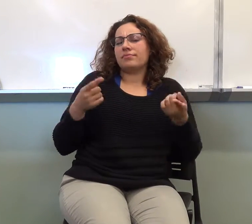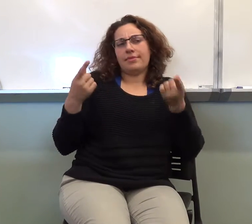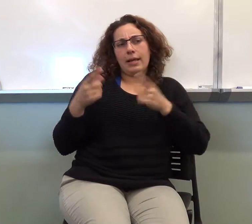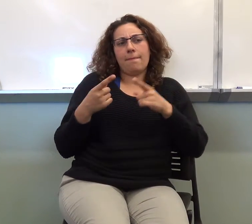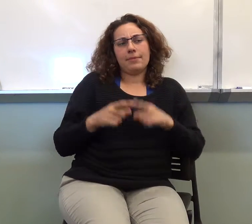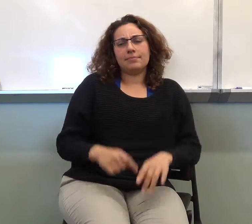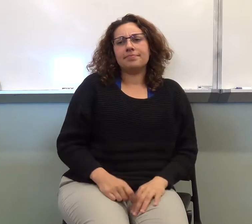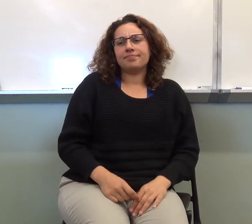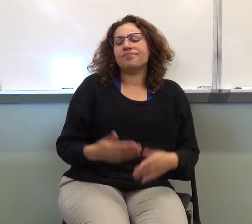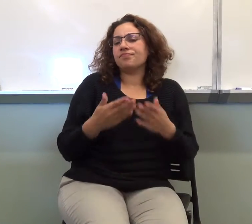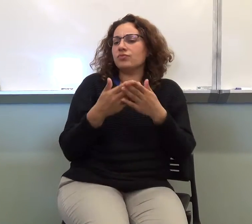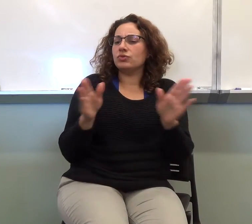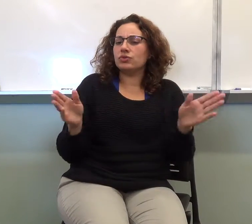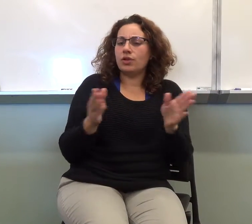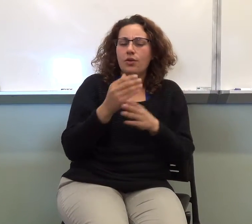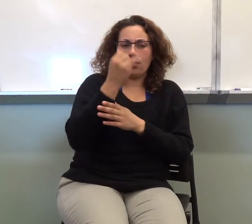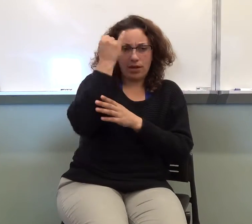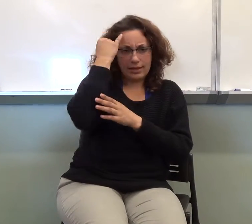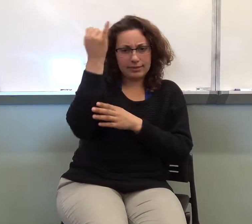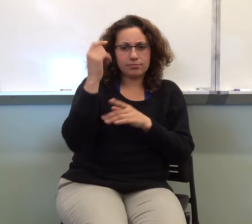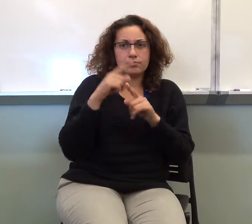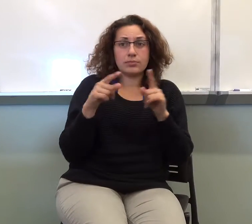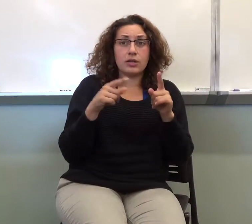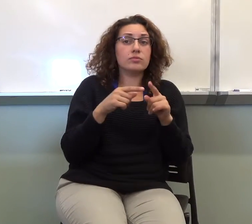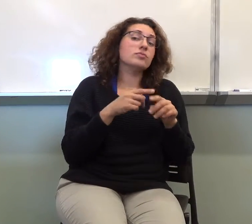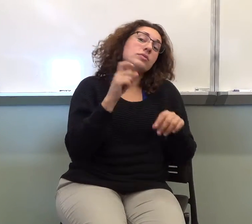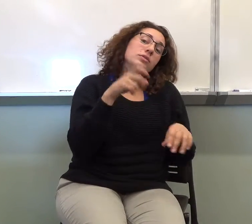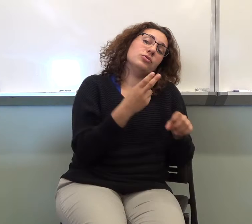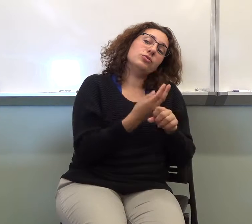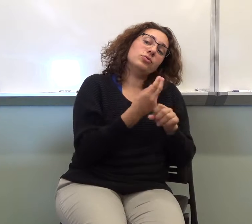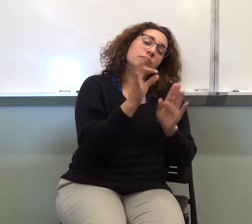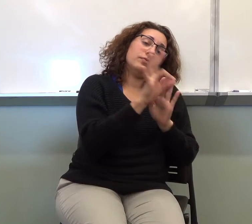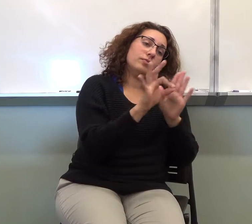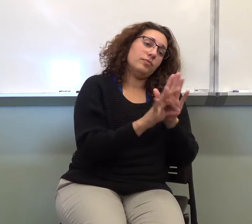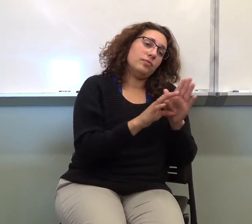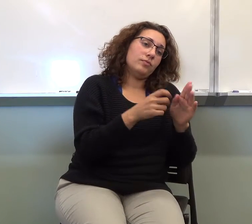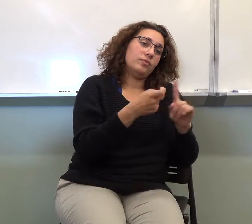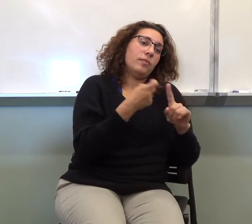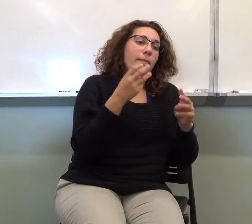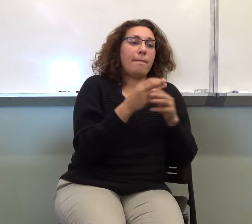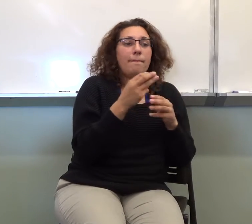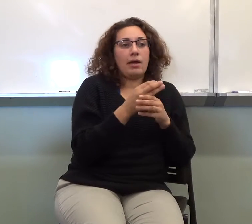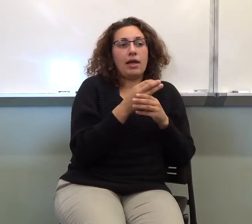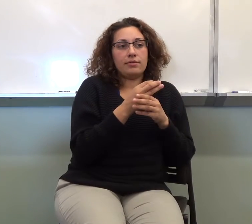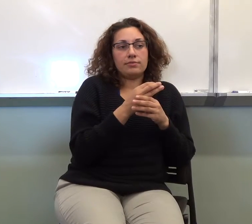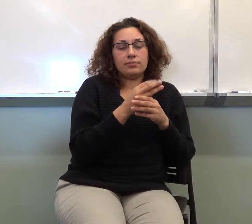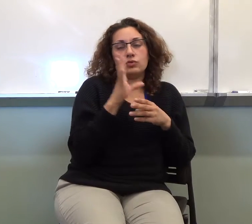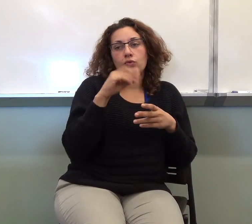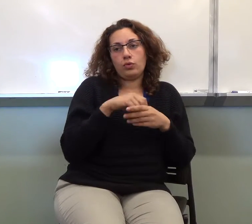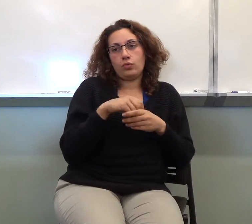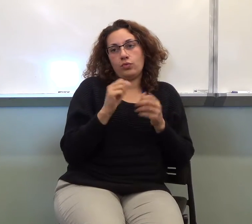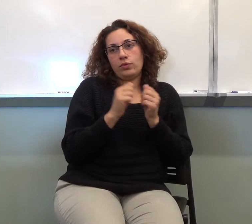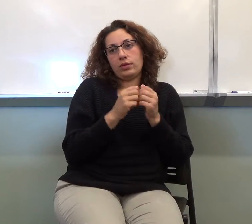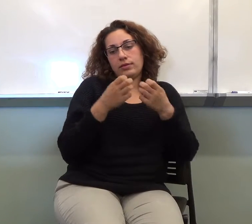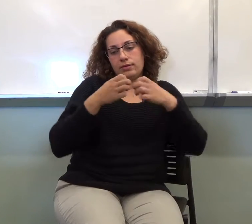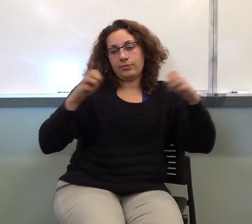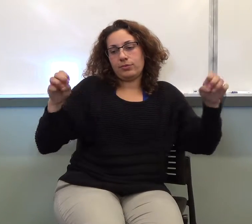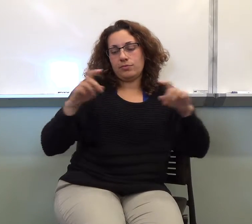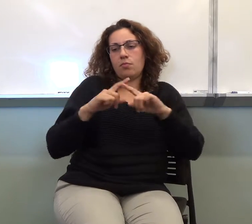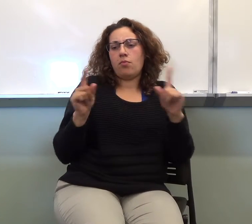course, we have to give it some mathematical formula in order to get it into our problems. They give you a couple examples